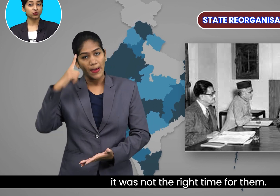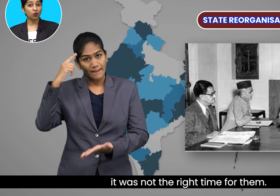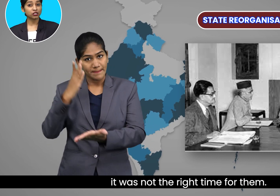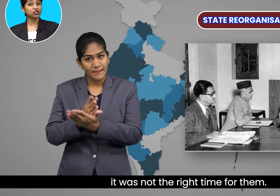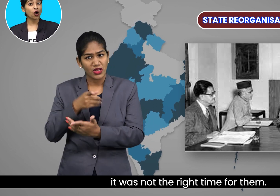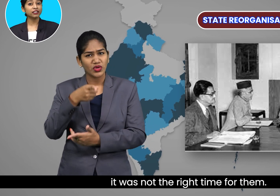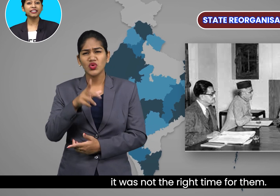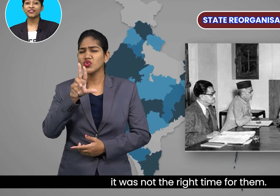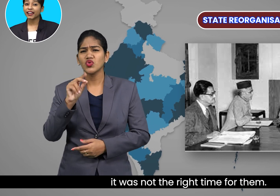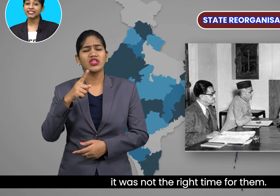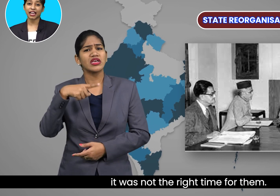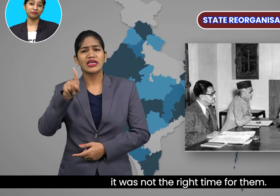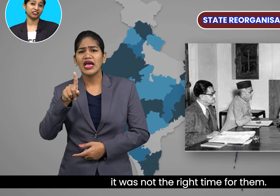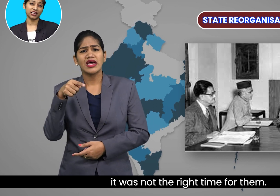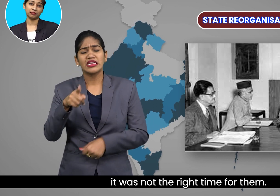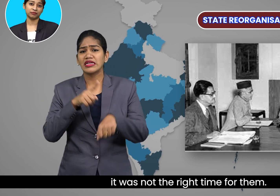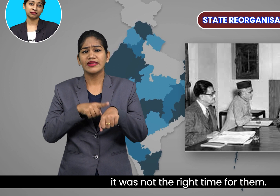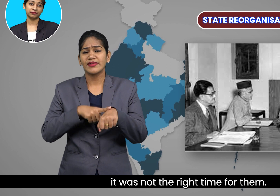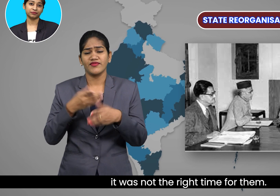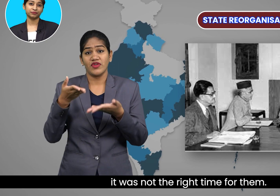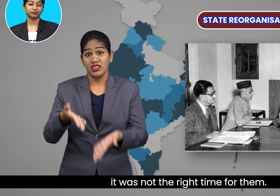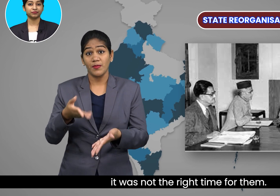believed it was not the right time for them.